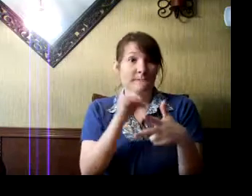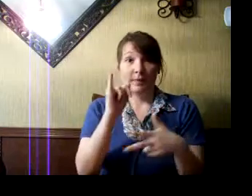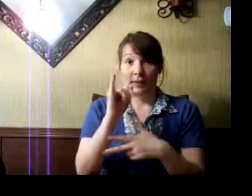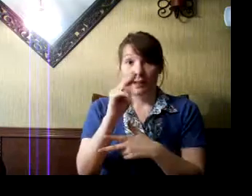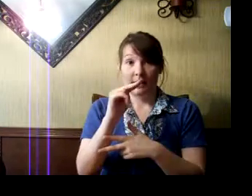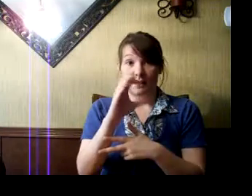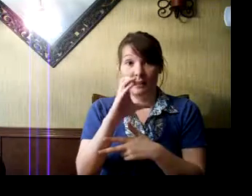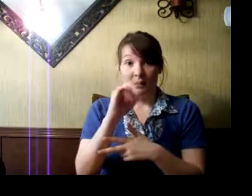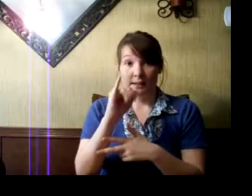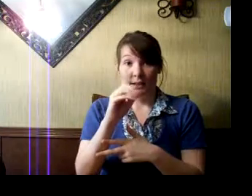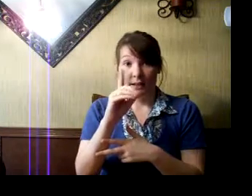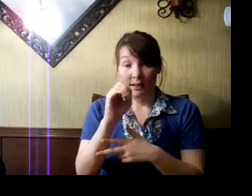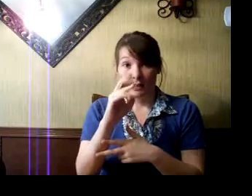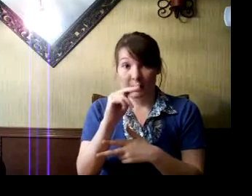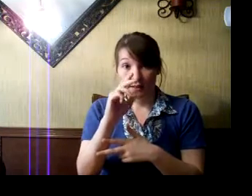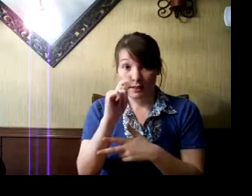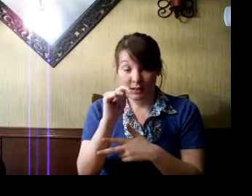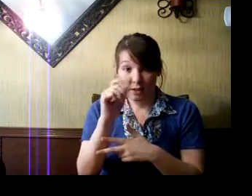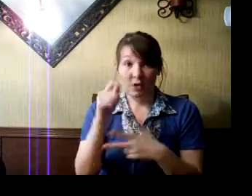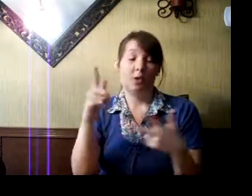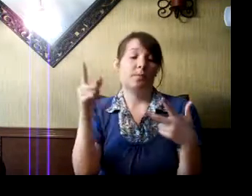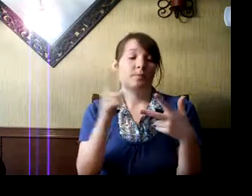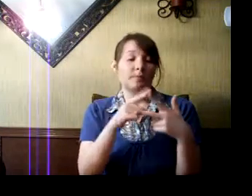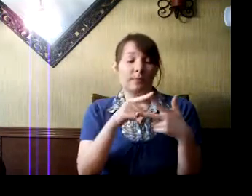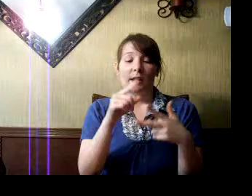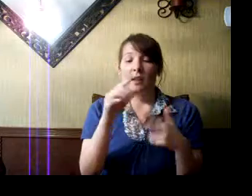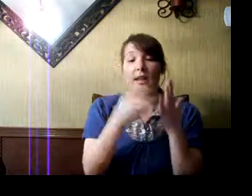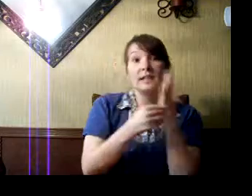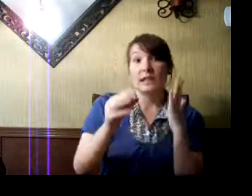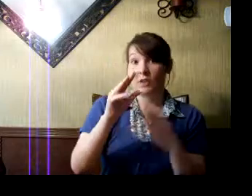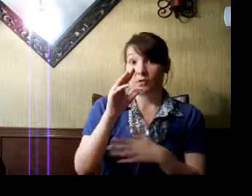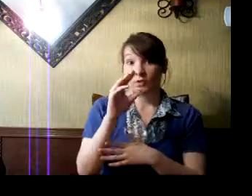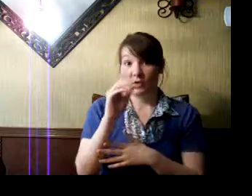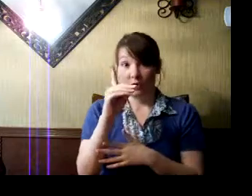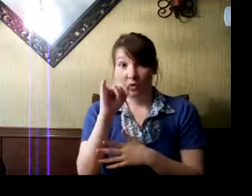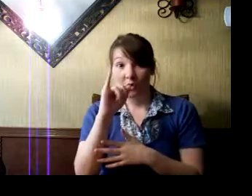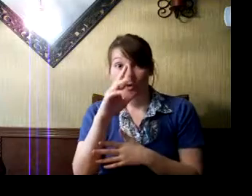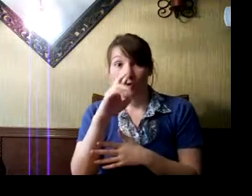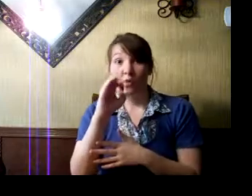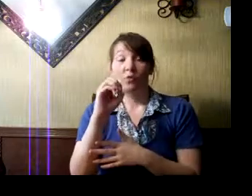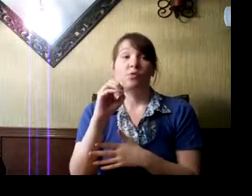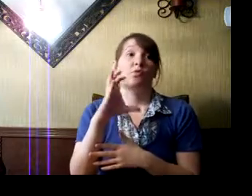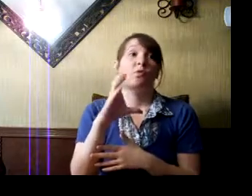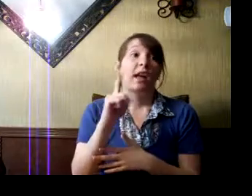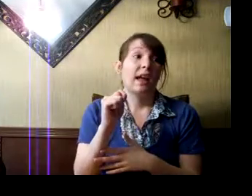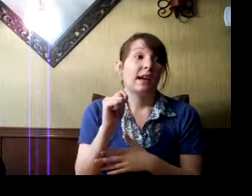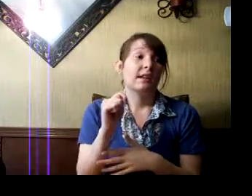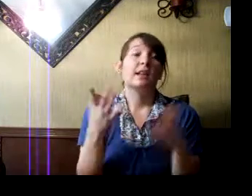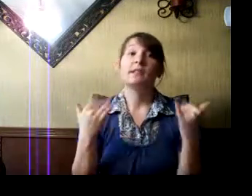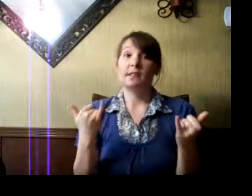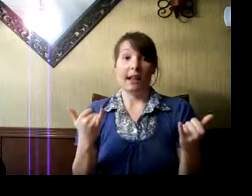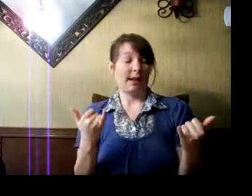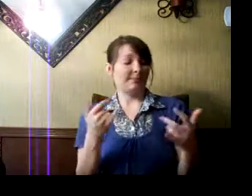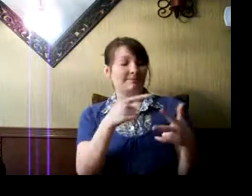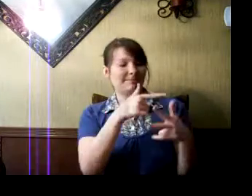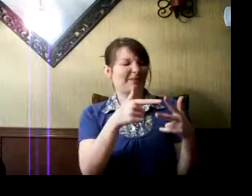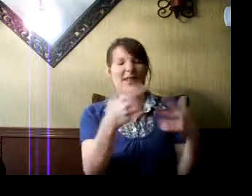begin with the interactive model, the process model, and I want to first start out with